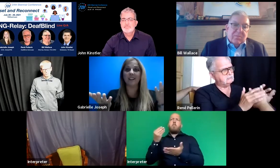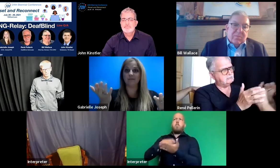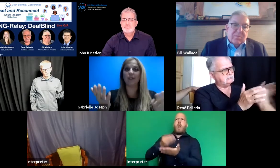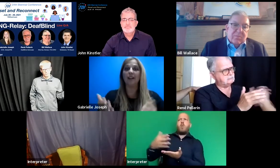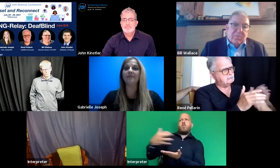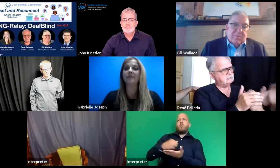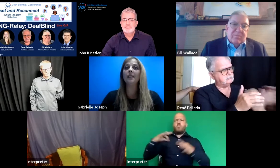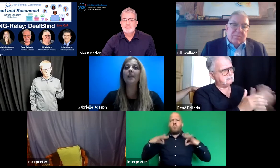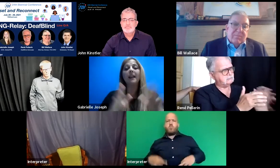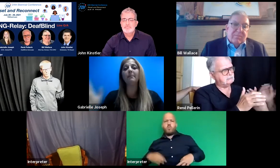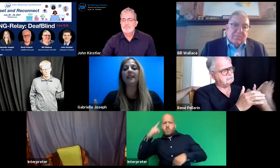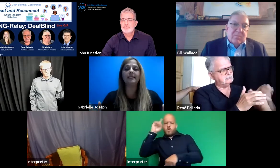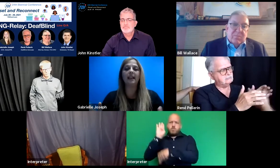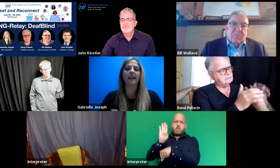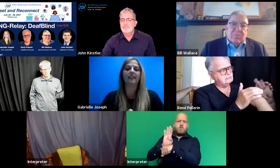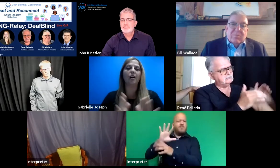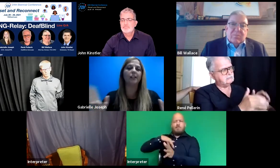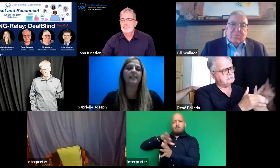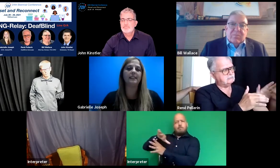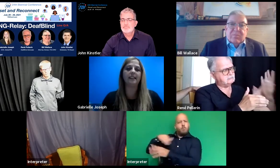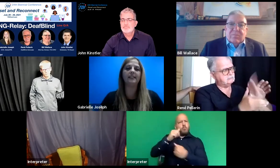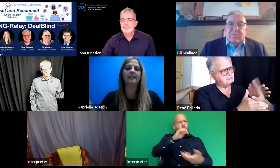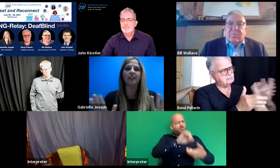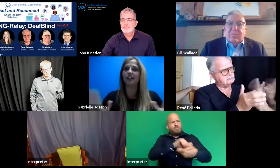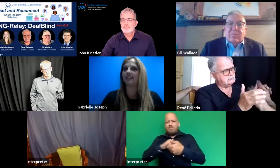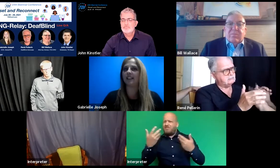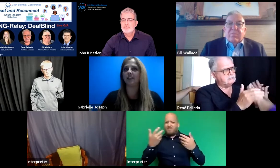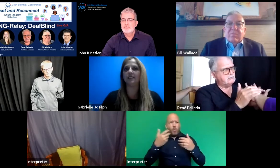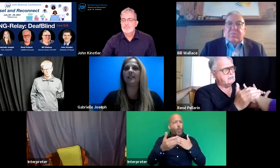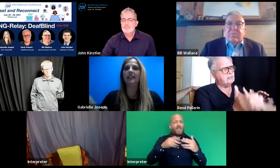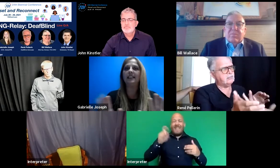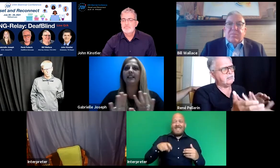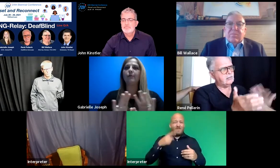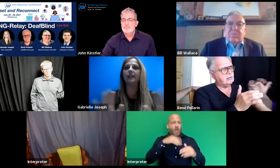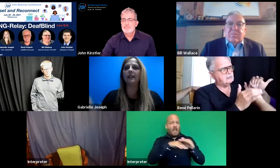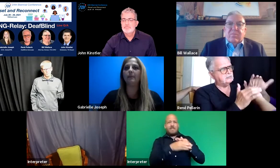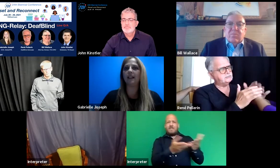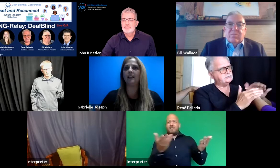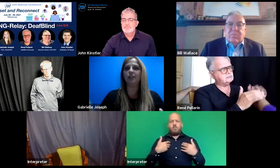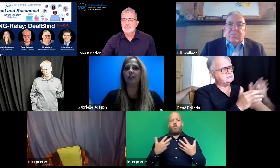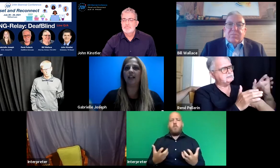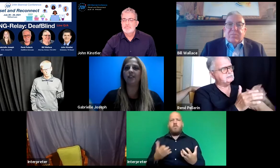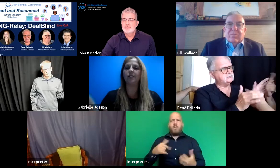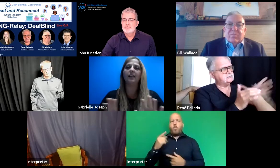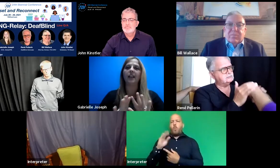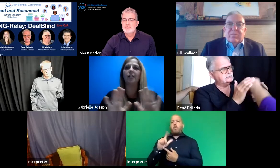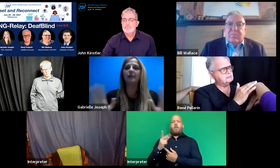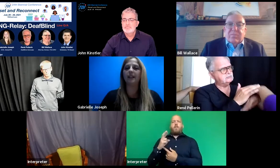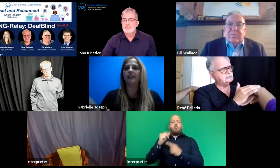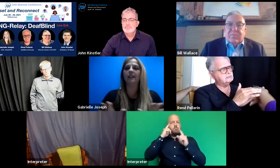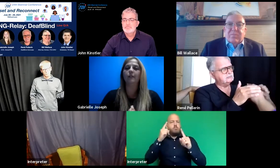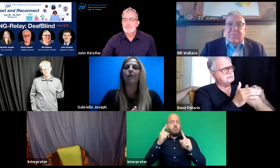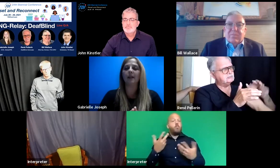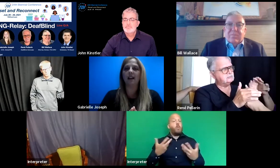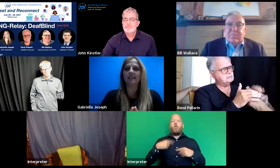balance there, right? That being said, I think RTT standardization is a really big change that could